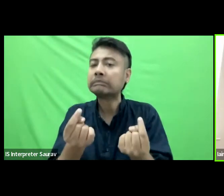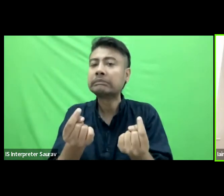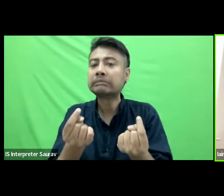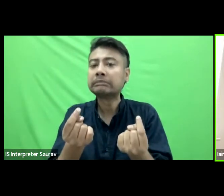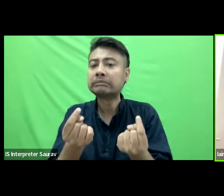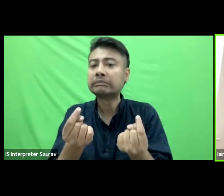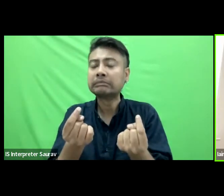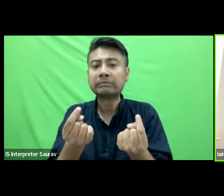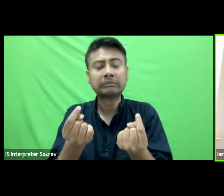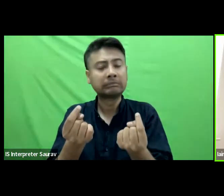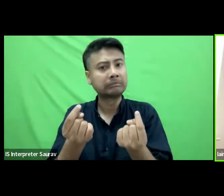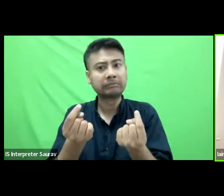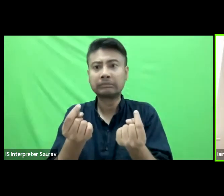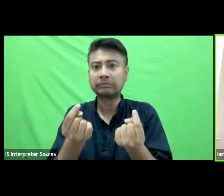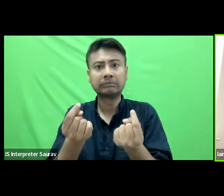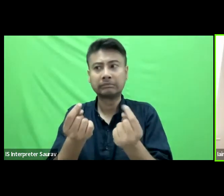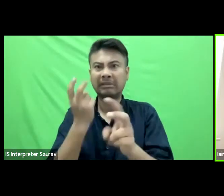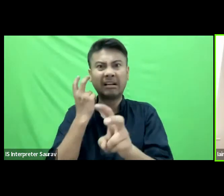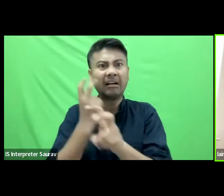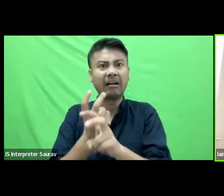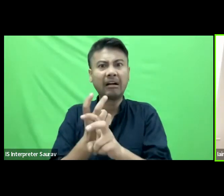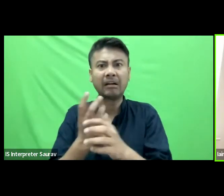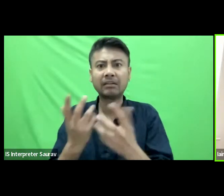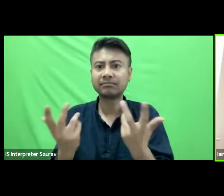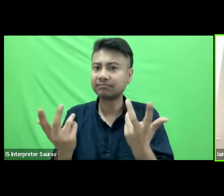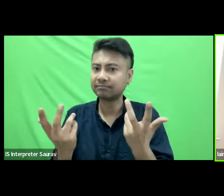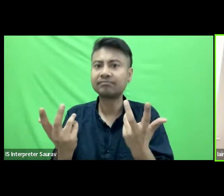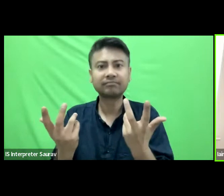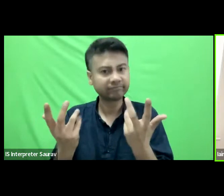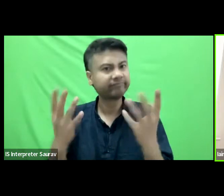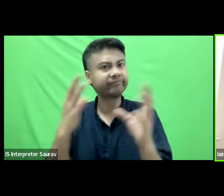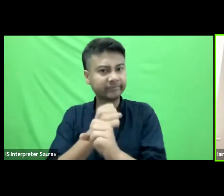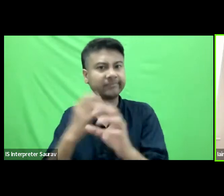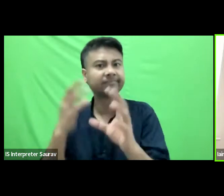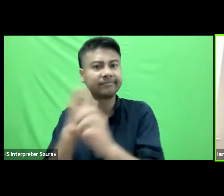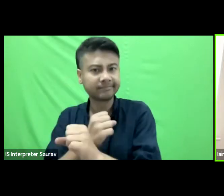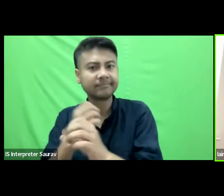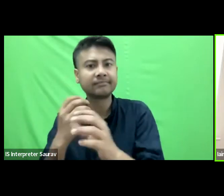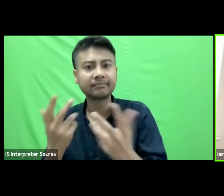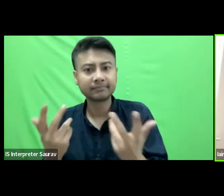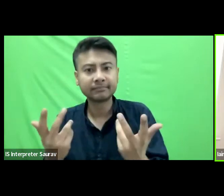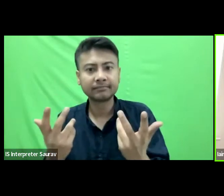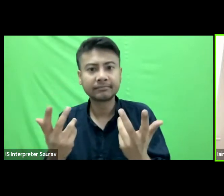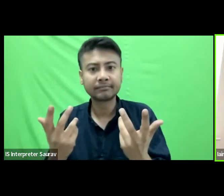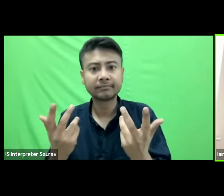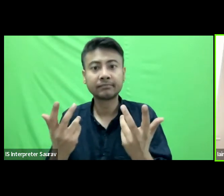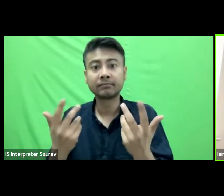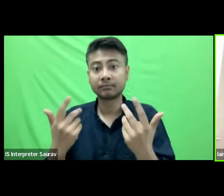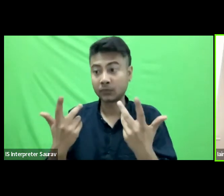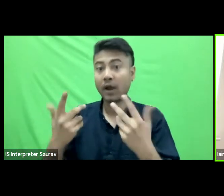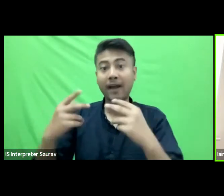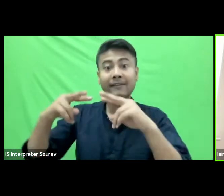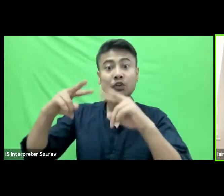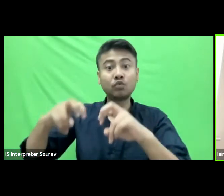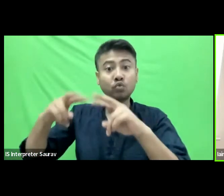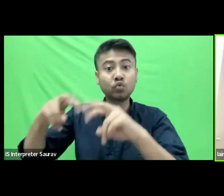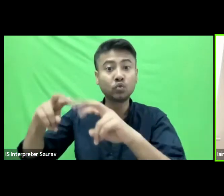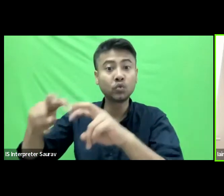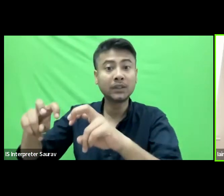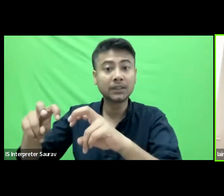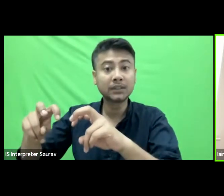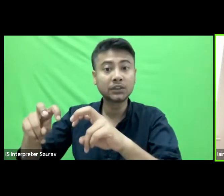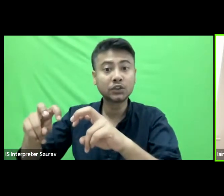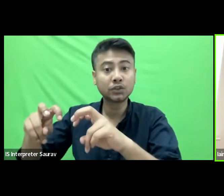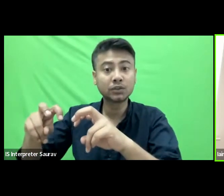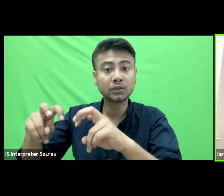lacking. So there are a number of key reasons for this, which our research findings will spell out when it completes towards